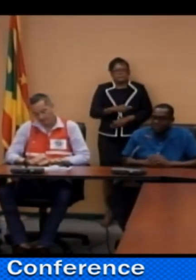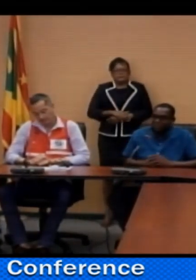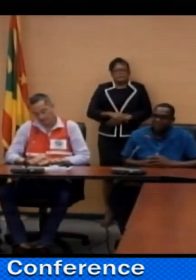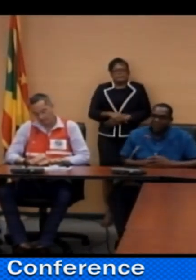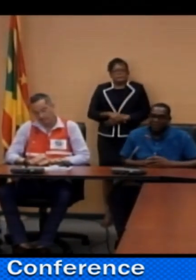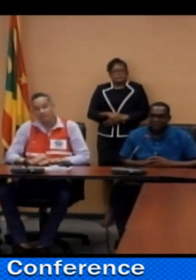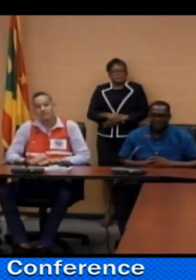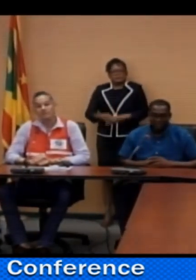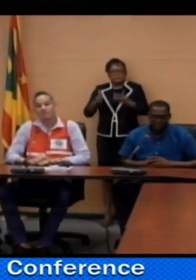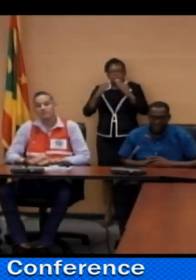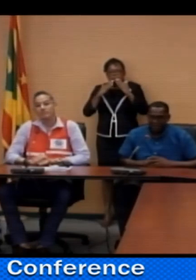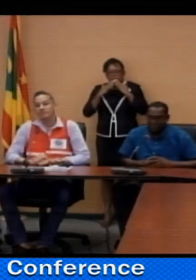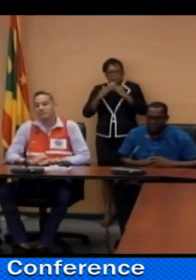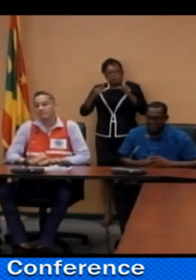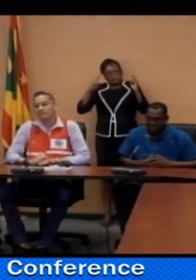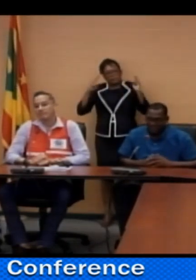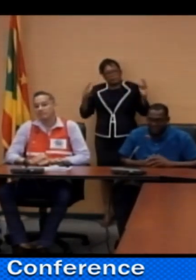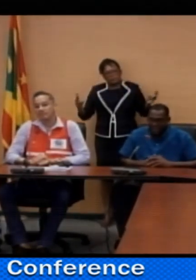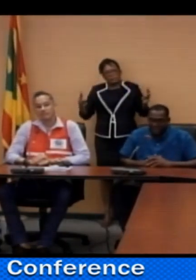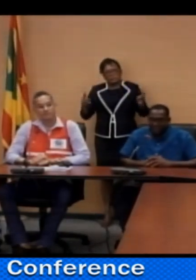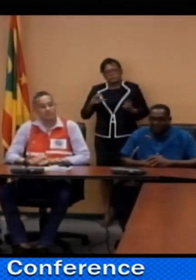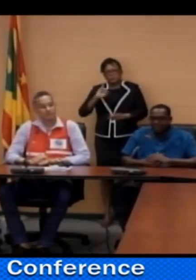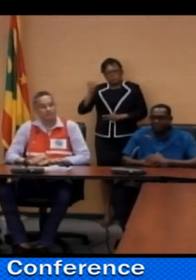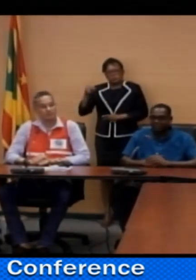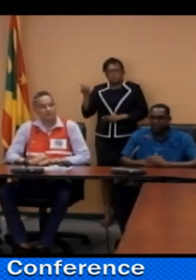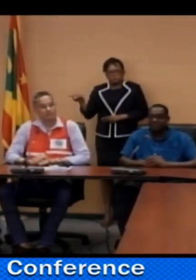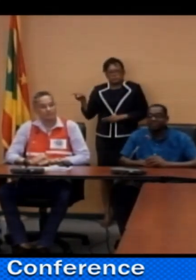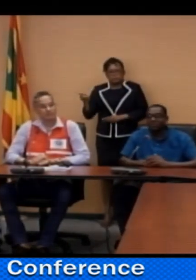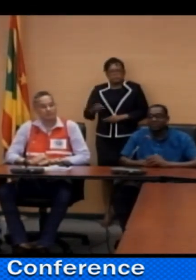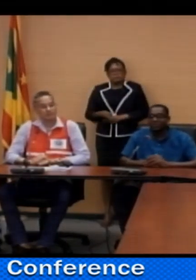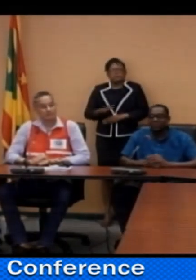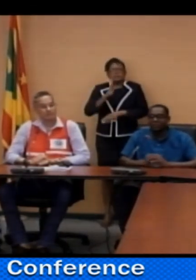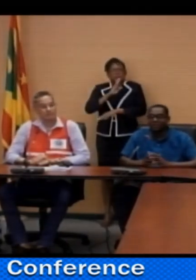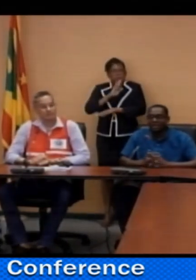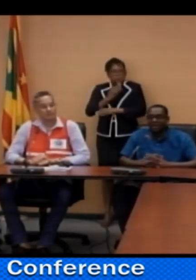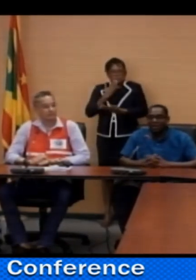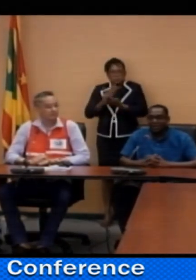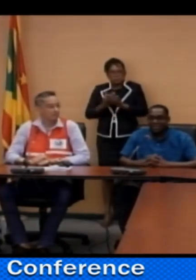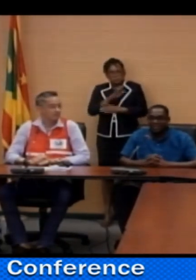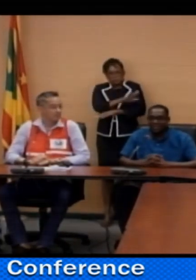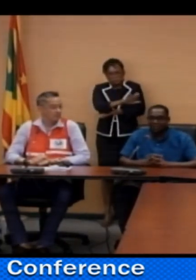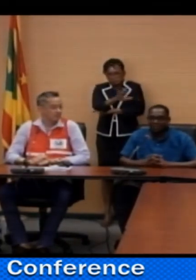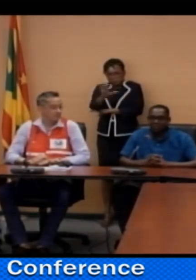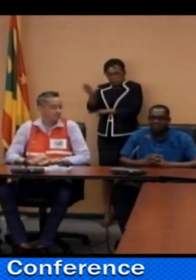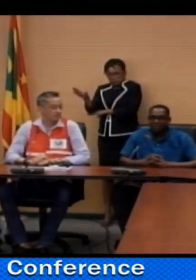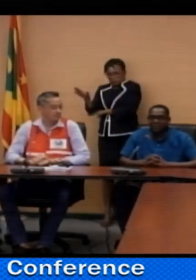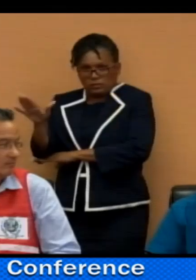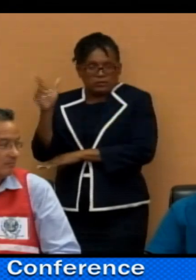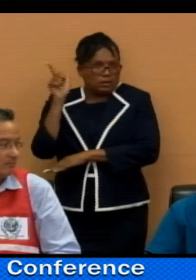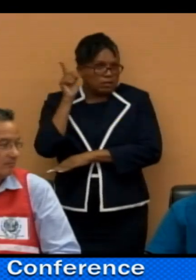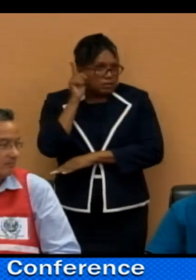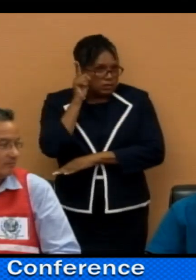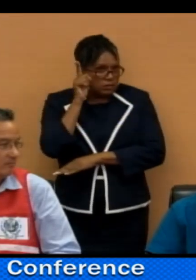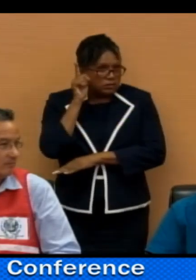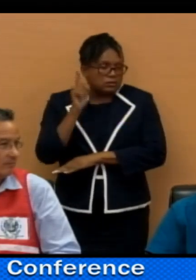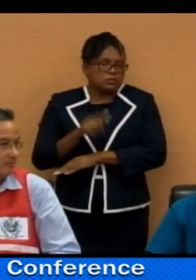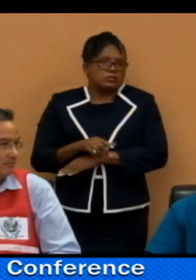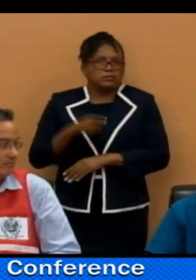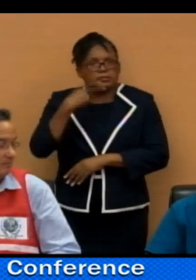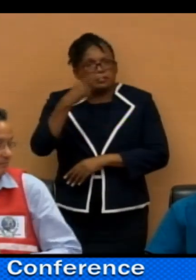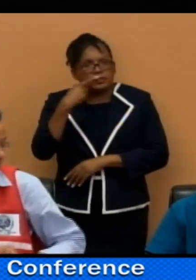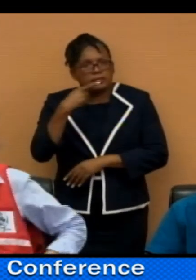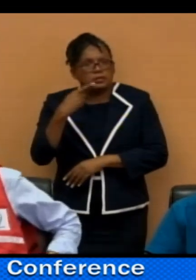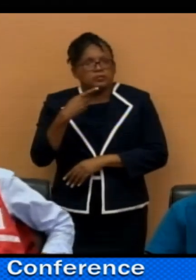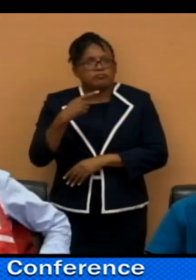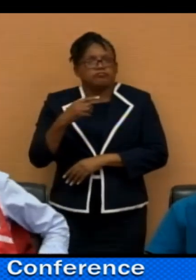Thank you very much, Ms. Johnson, and good afternoon to our listening public, citizens